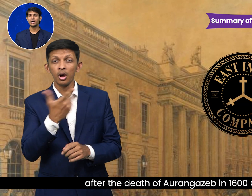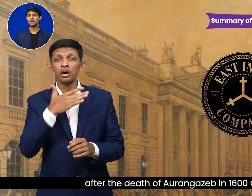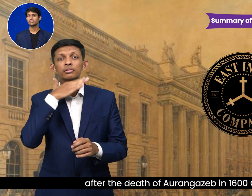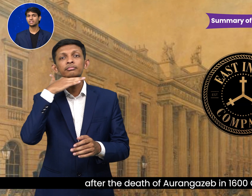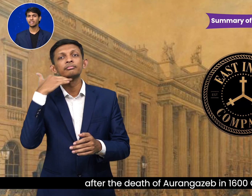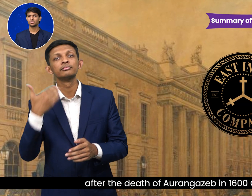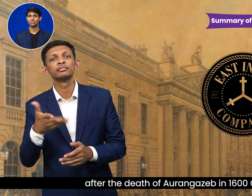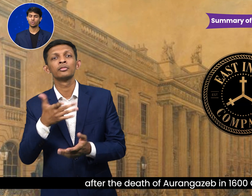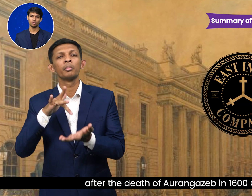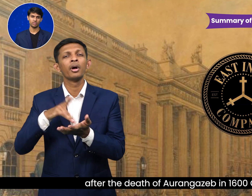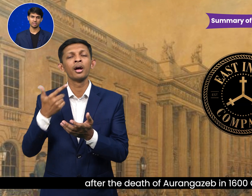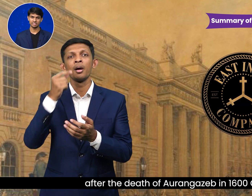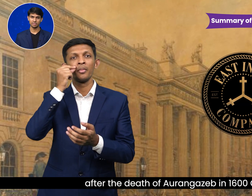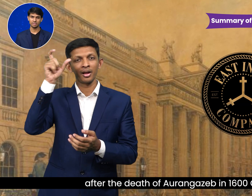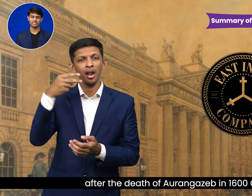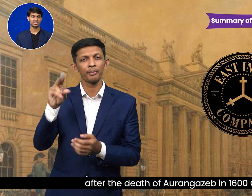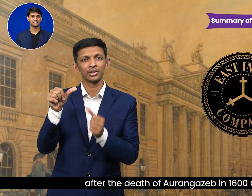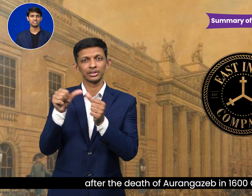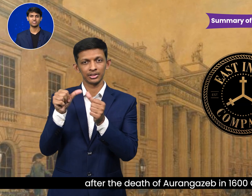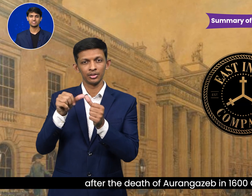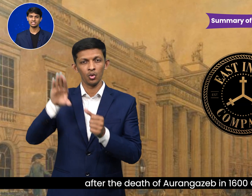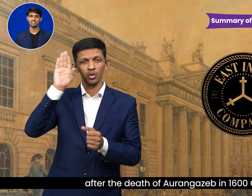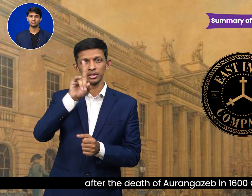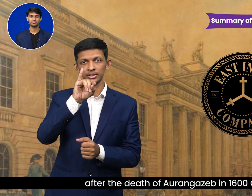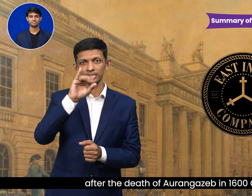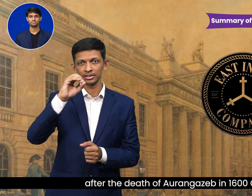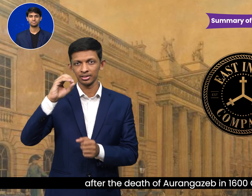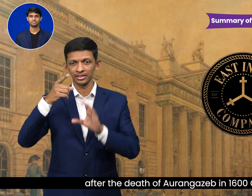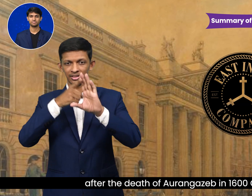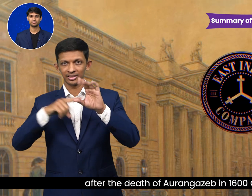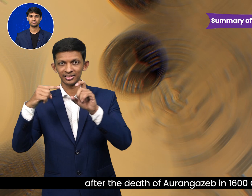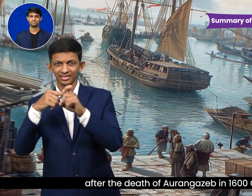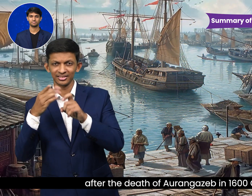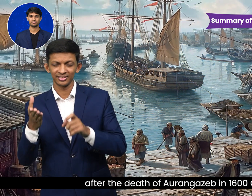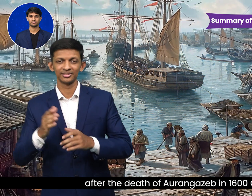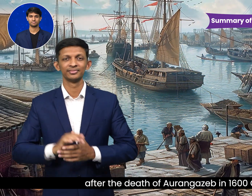India after the death of Aurangzeb in 1600 CE.